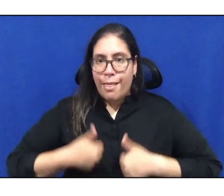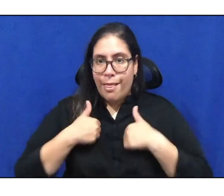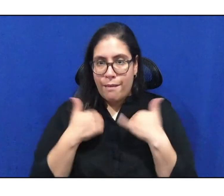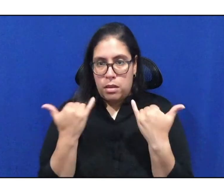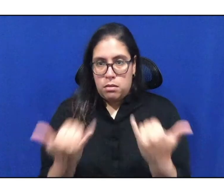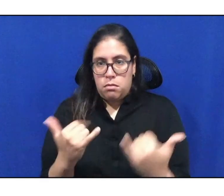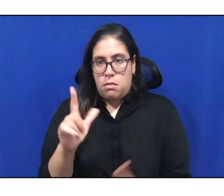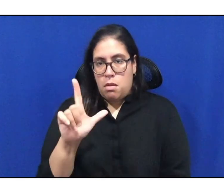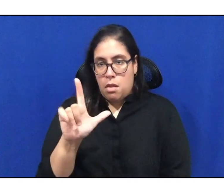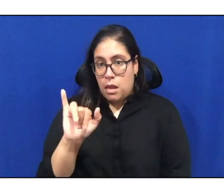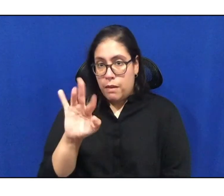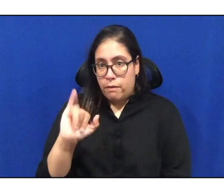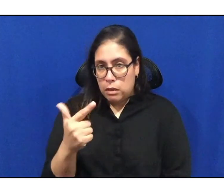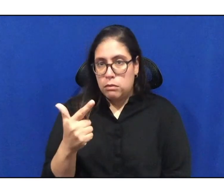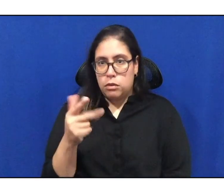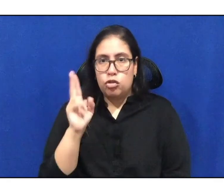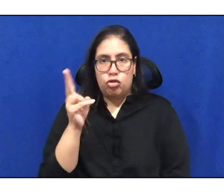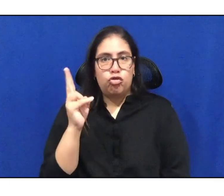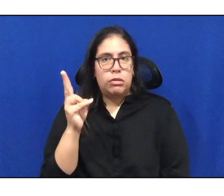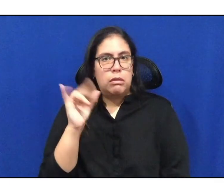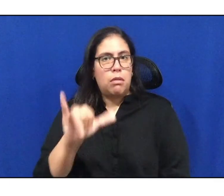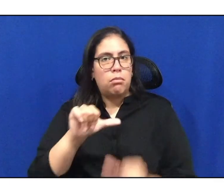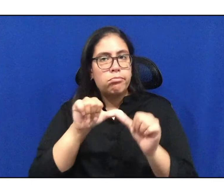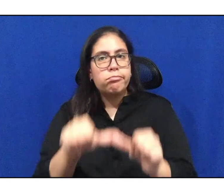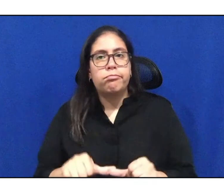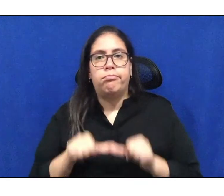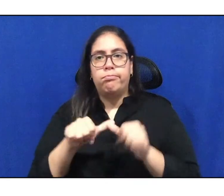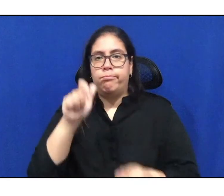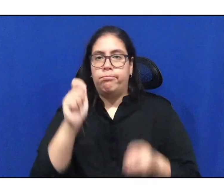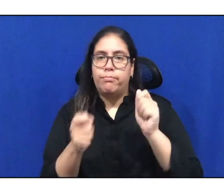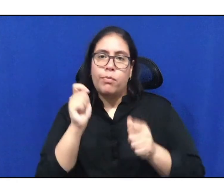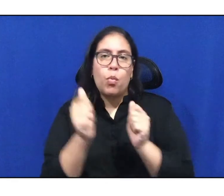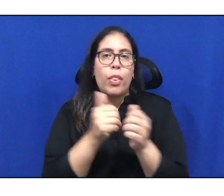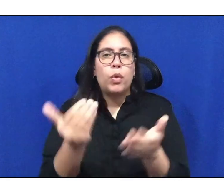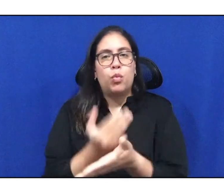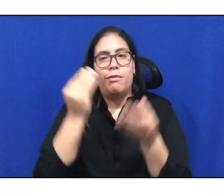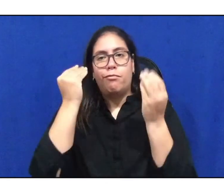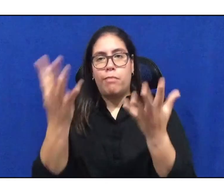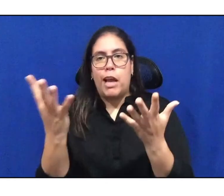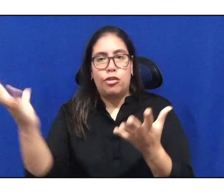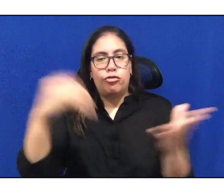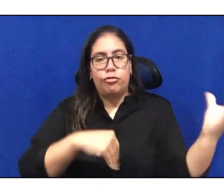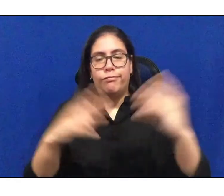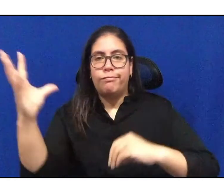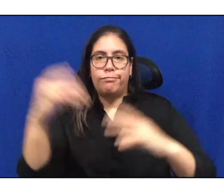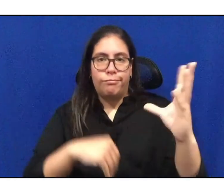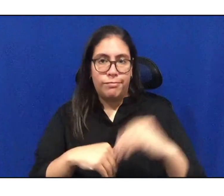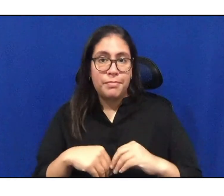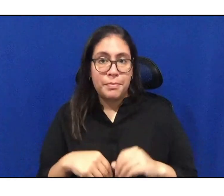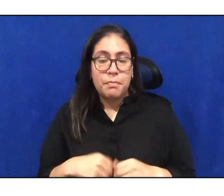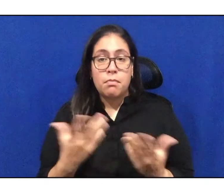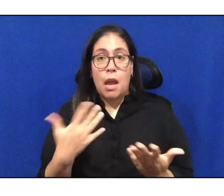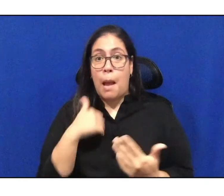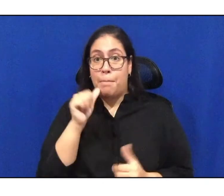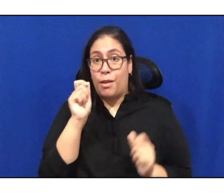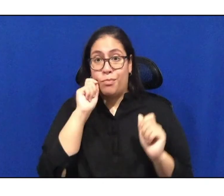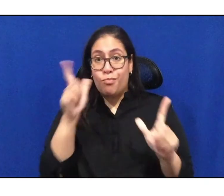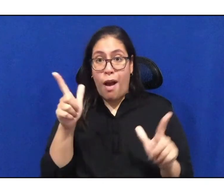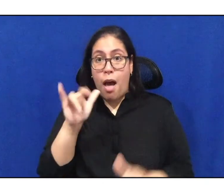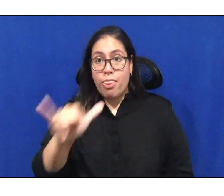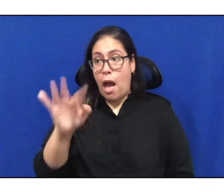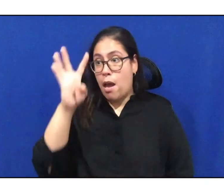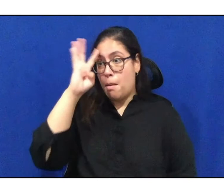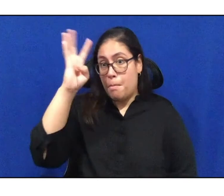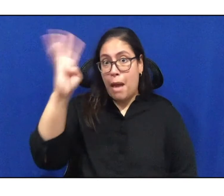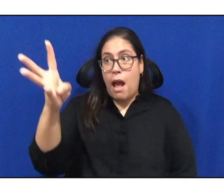history is also changing, and new information comes. But like I said, I'm not surprised that that was made up. There's absolutely no Mhm.